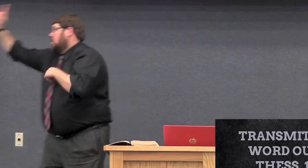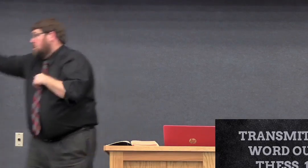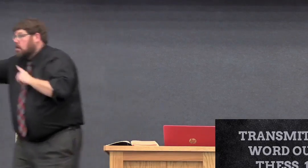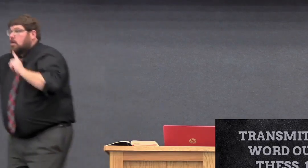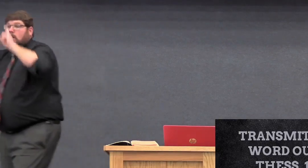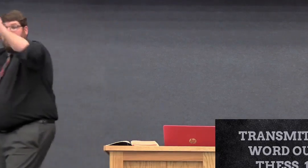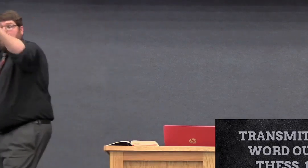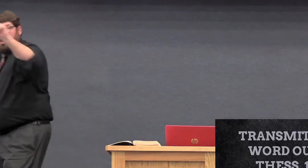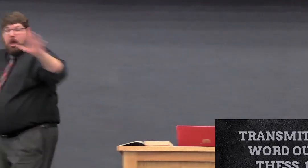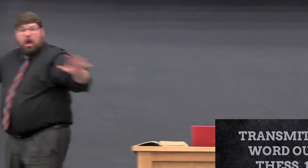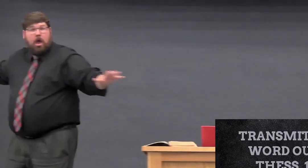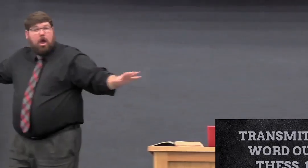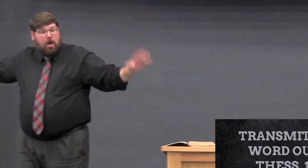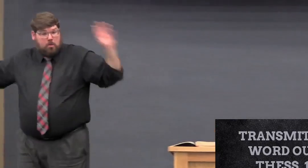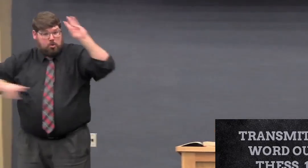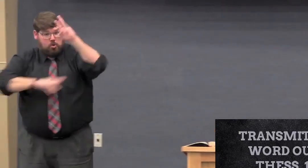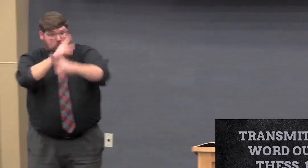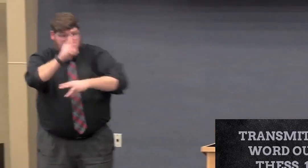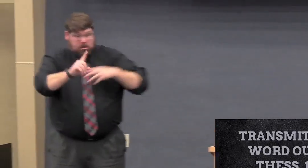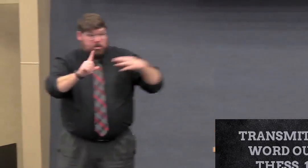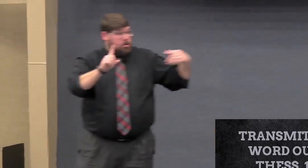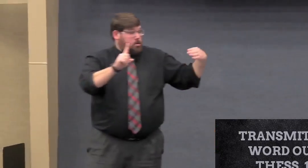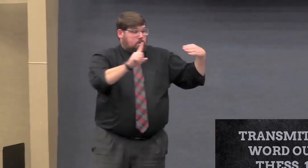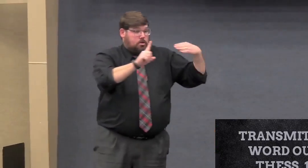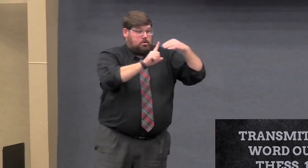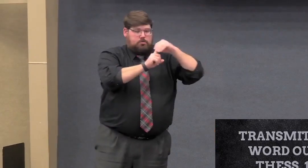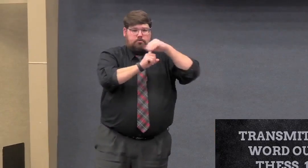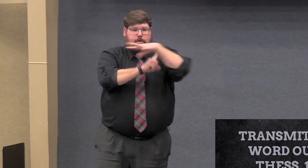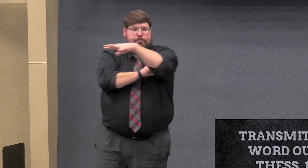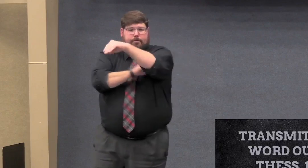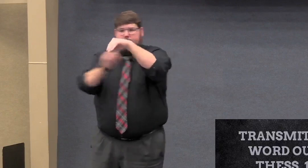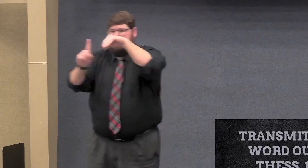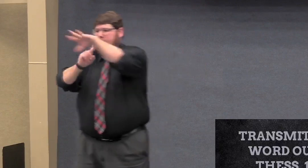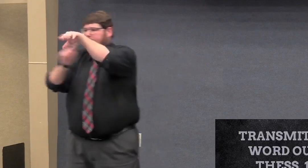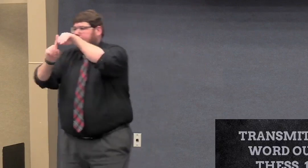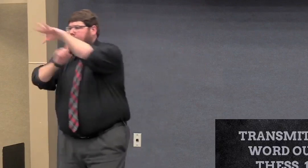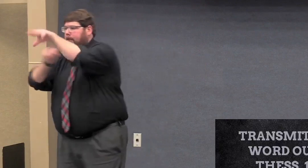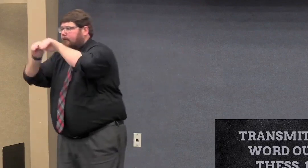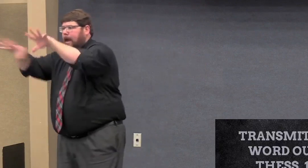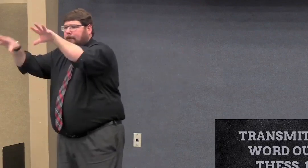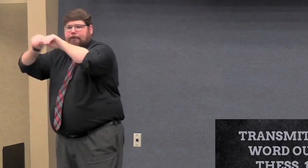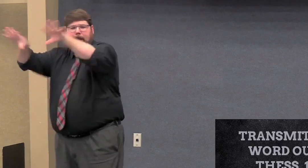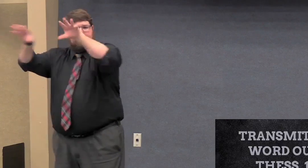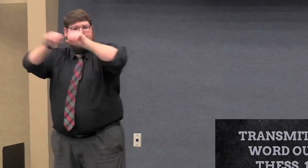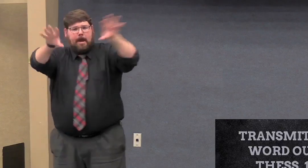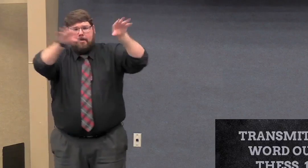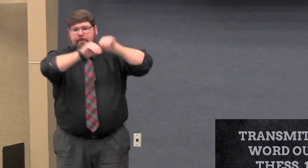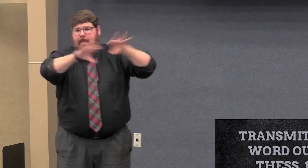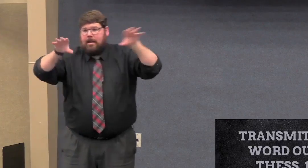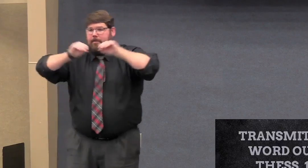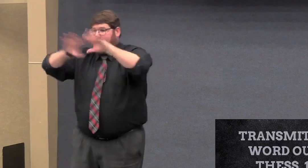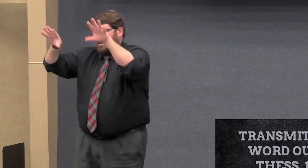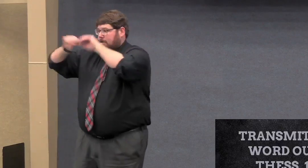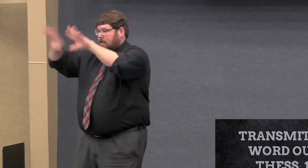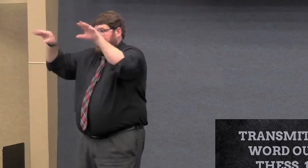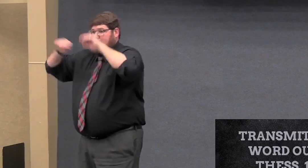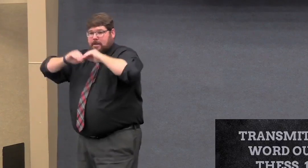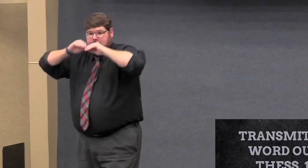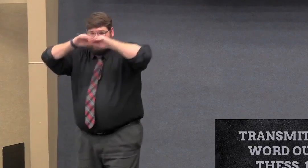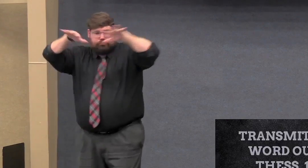phone towers that are out there all around the world, the signal bounces from one tower to another, and so